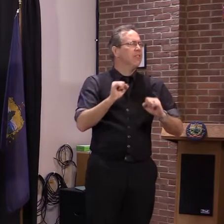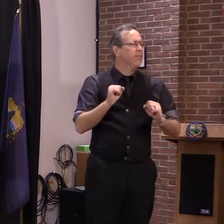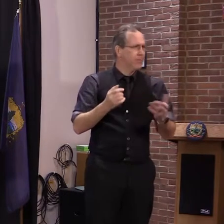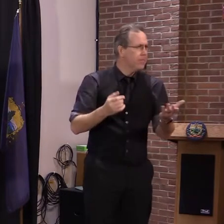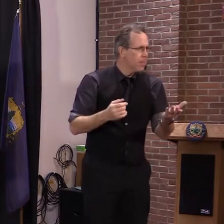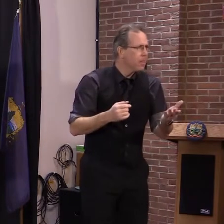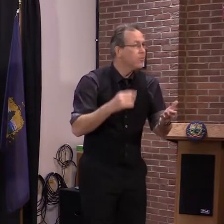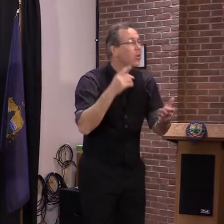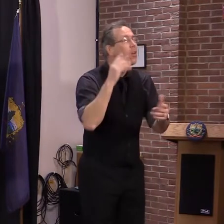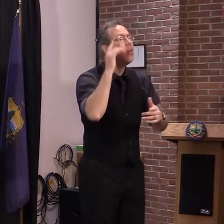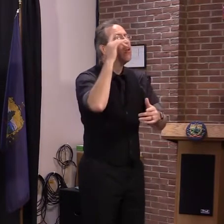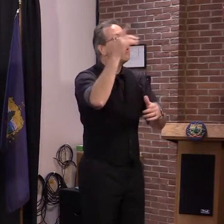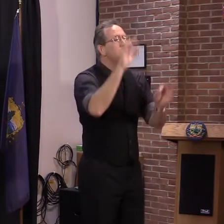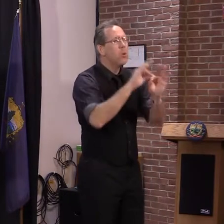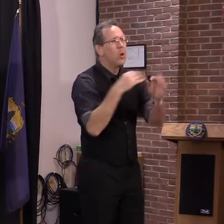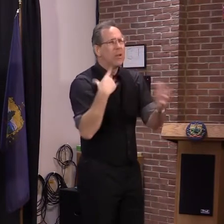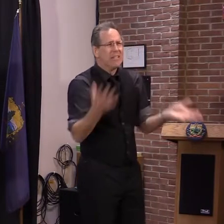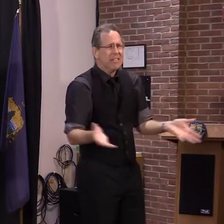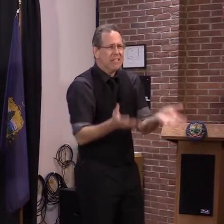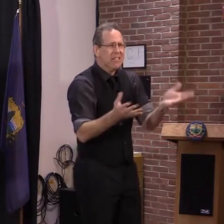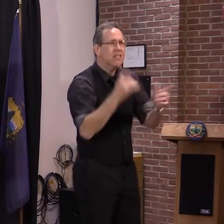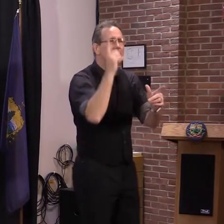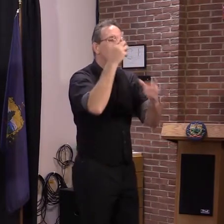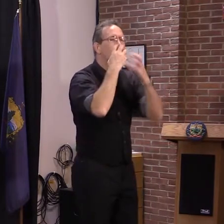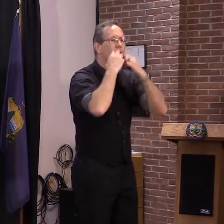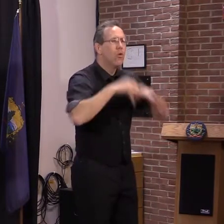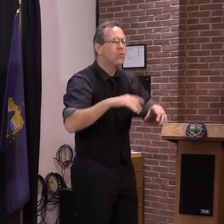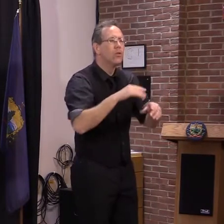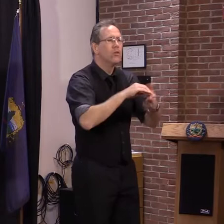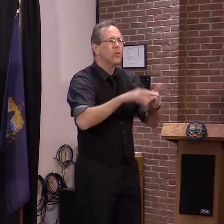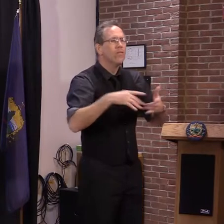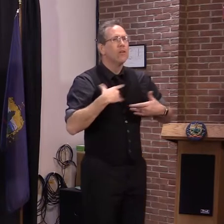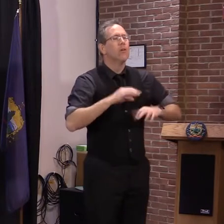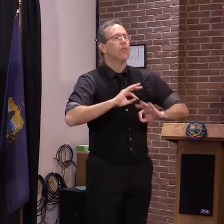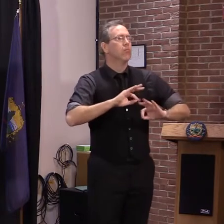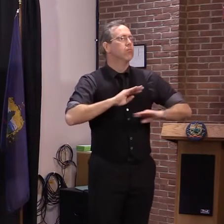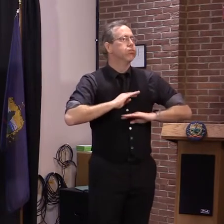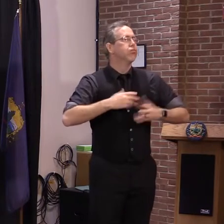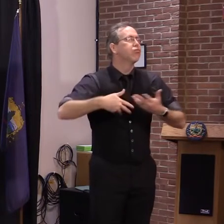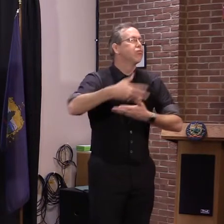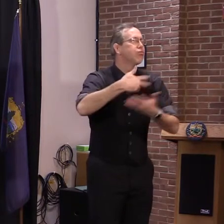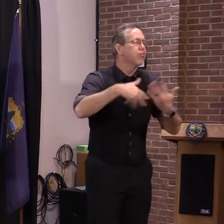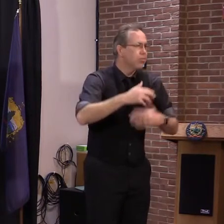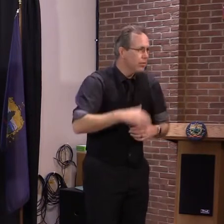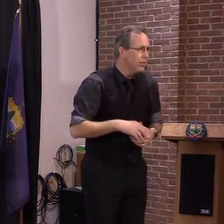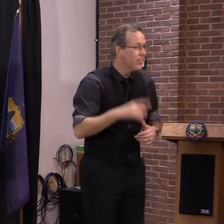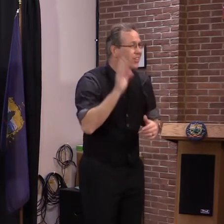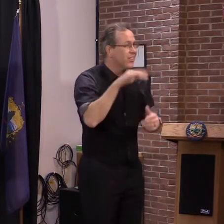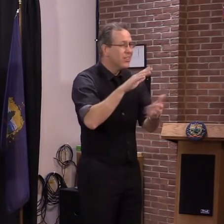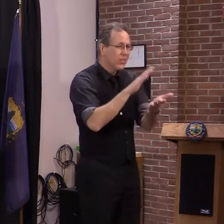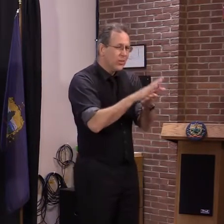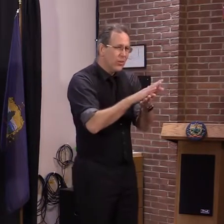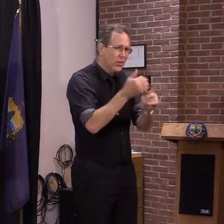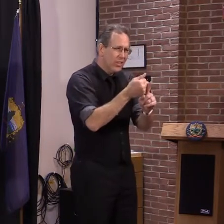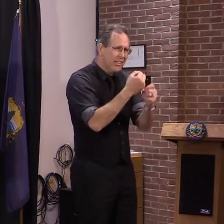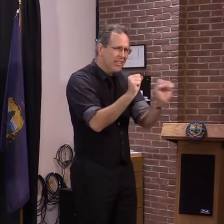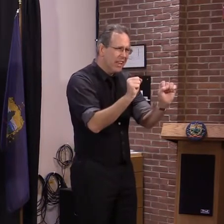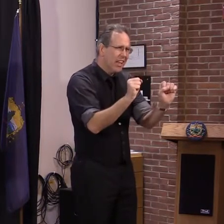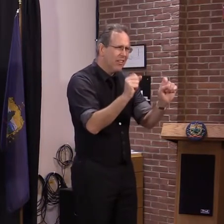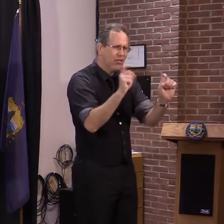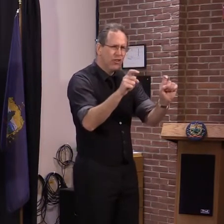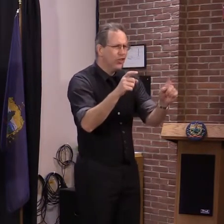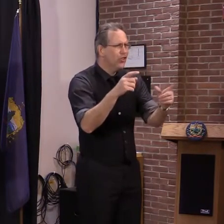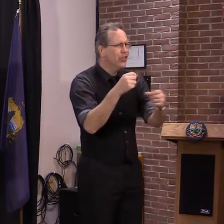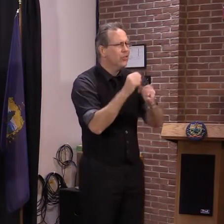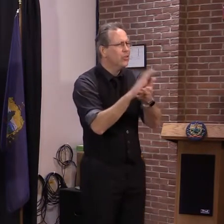While we know we'll continue to see cases in schools, our schools are very safe. They are perhaps some of the safest in the country, if not the world, due to our